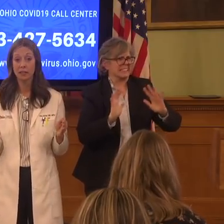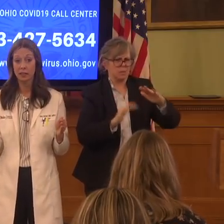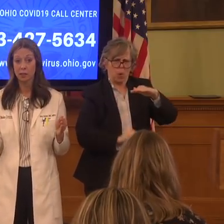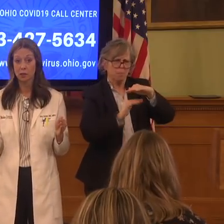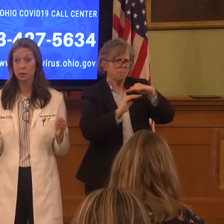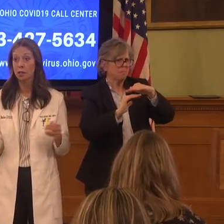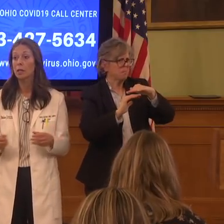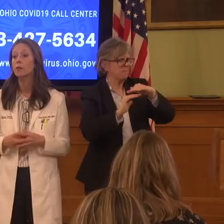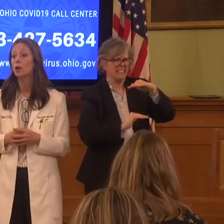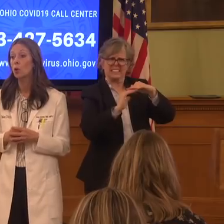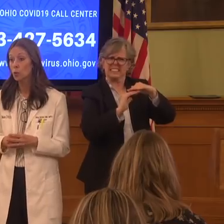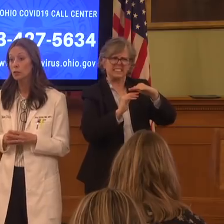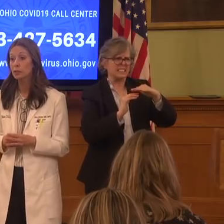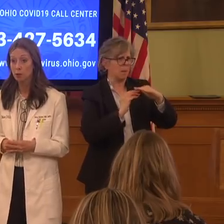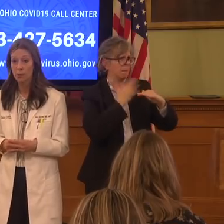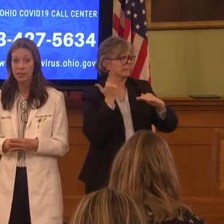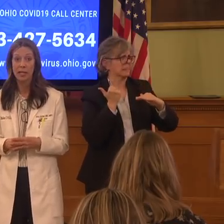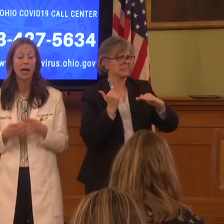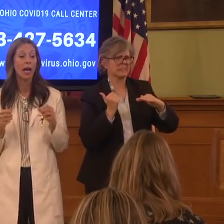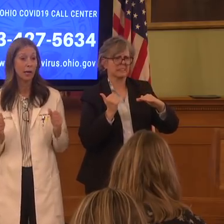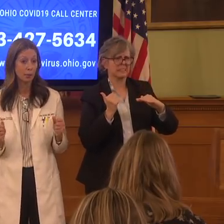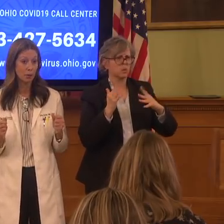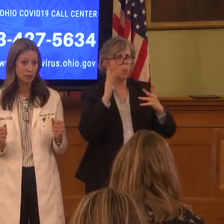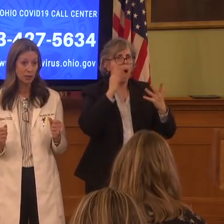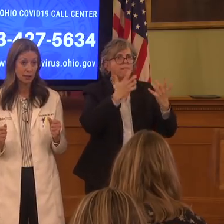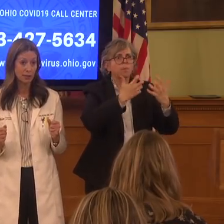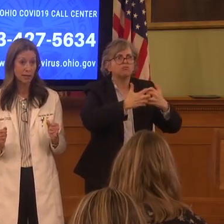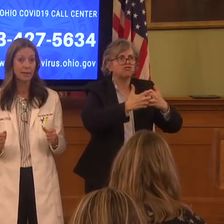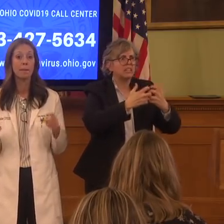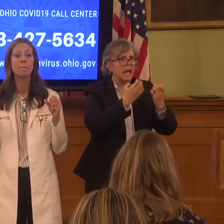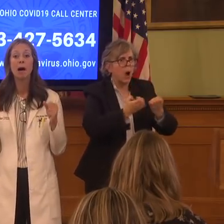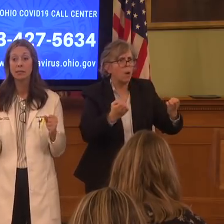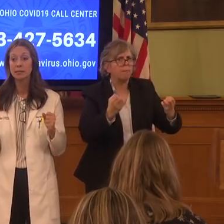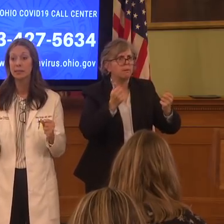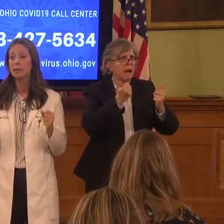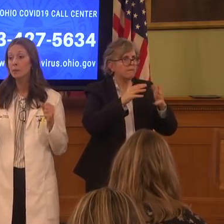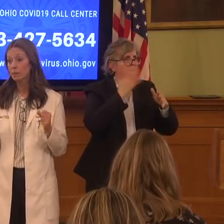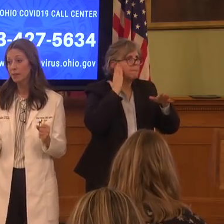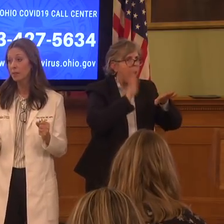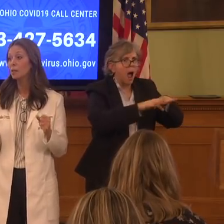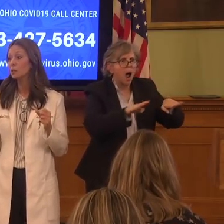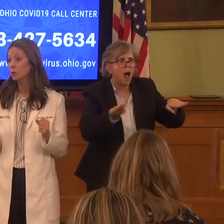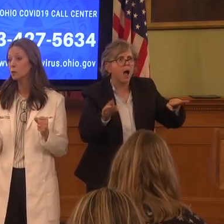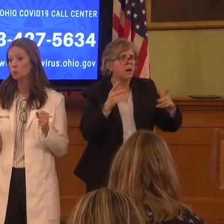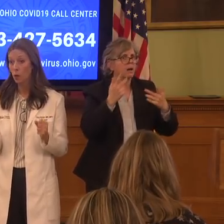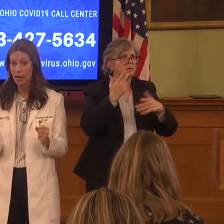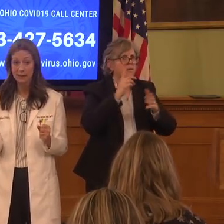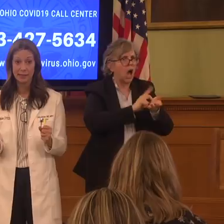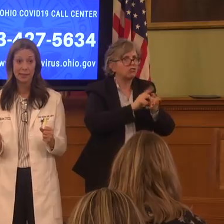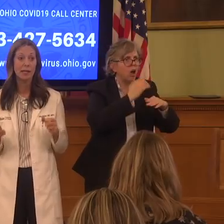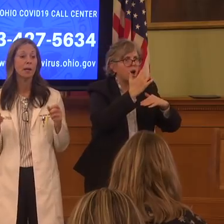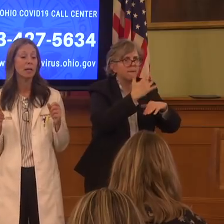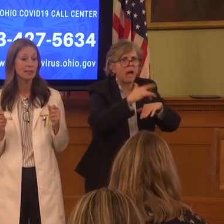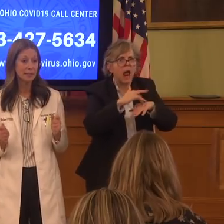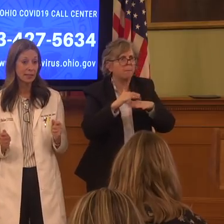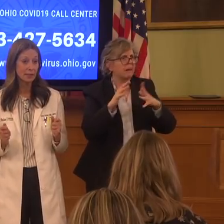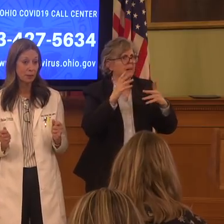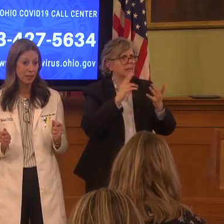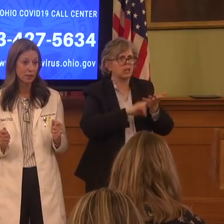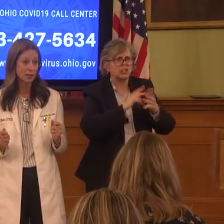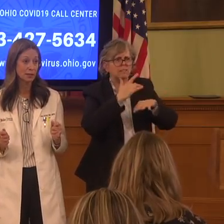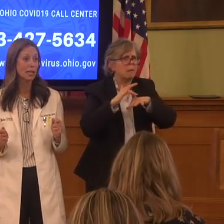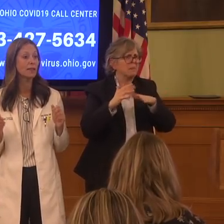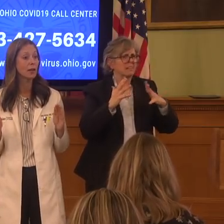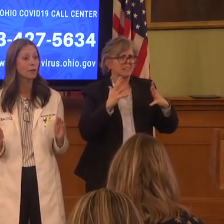many ventilators. There are only so many ECMO machines, and they must be used wisely by the